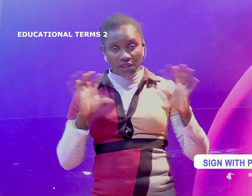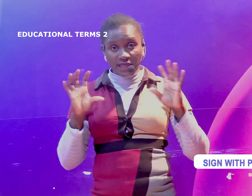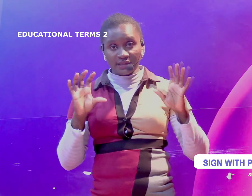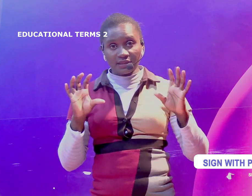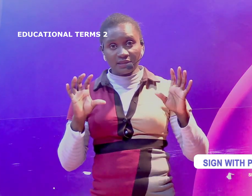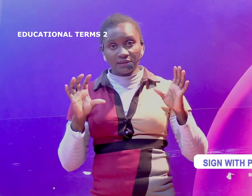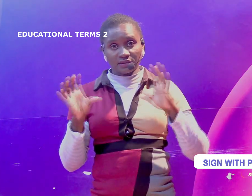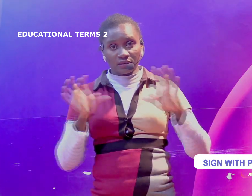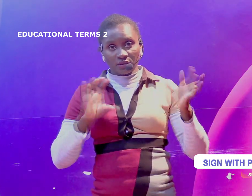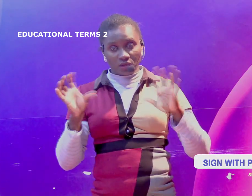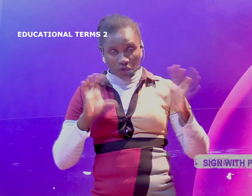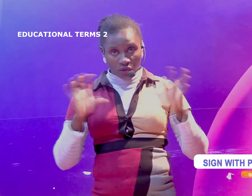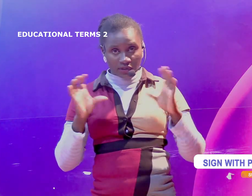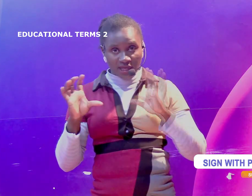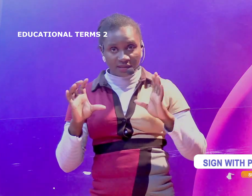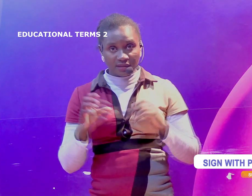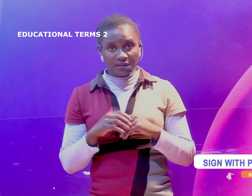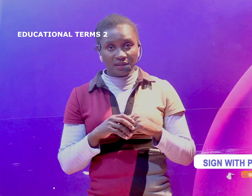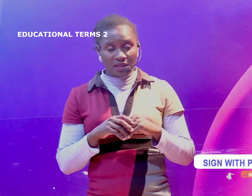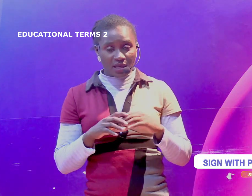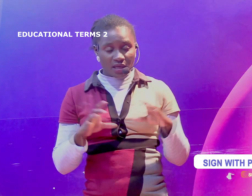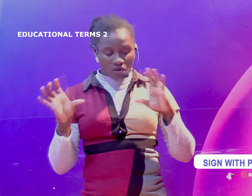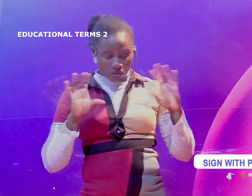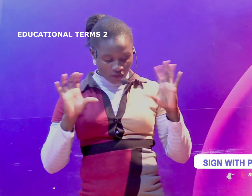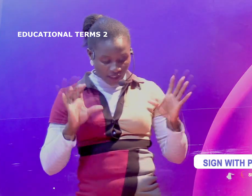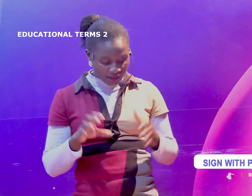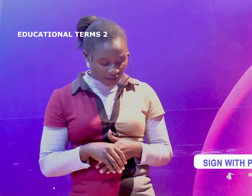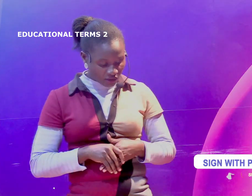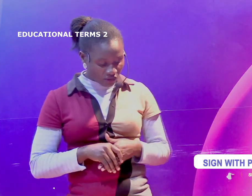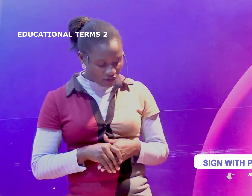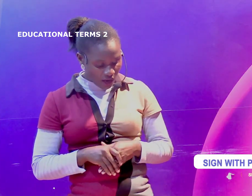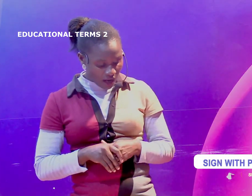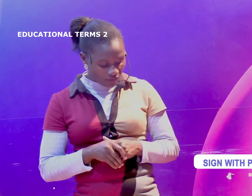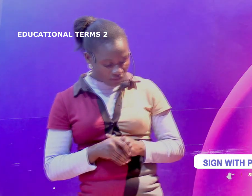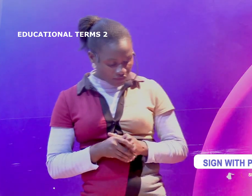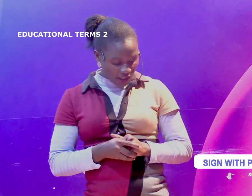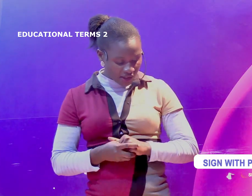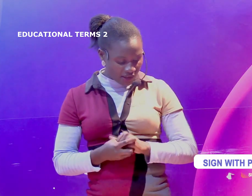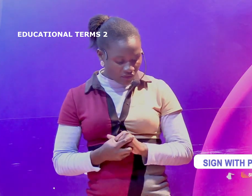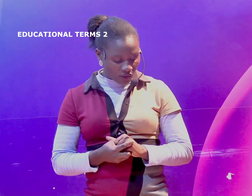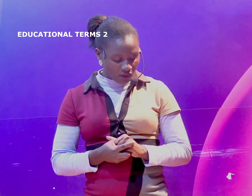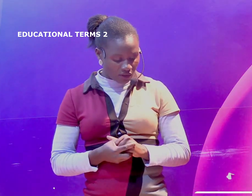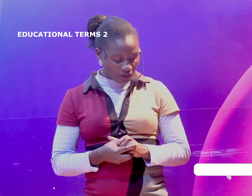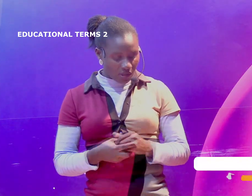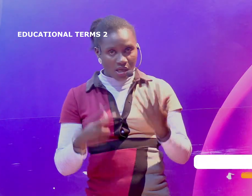conduct, conduct, conduct. And then also have interval.